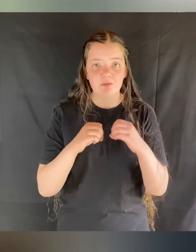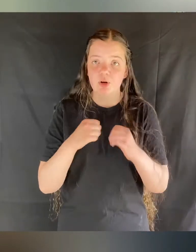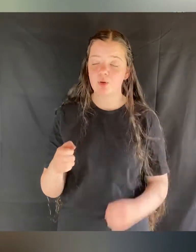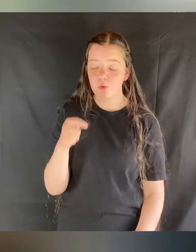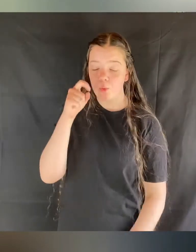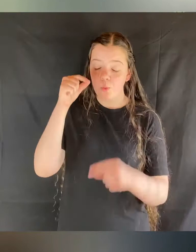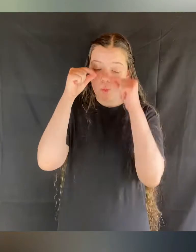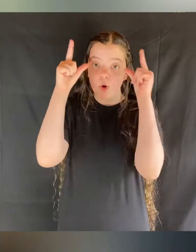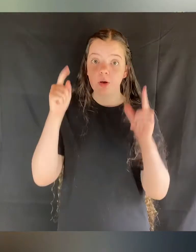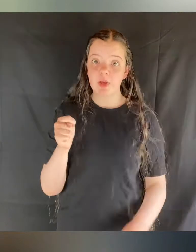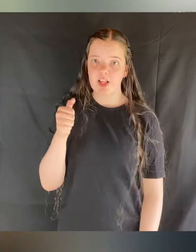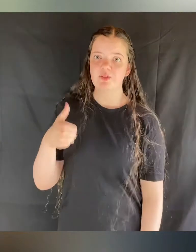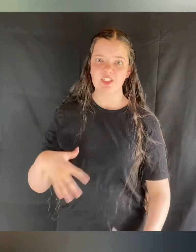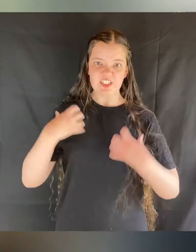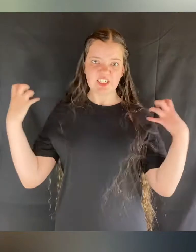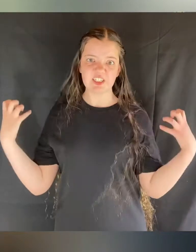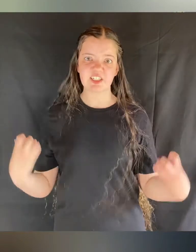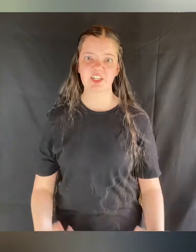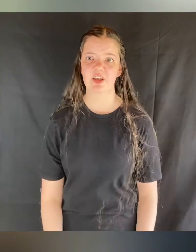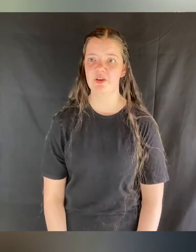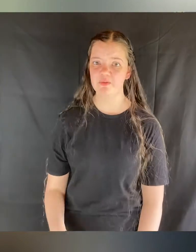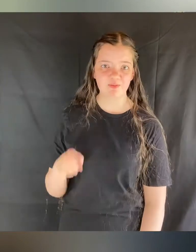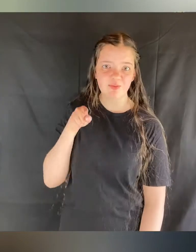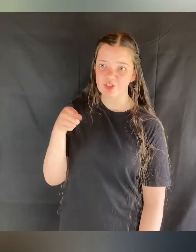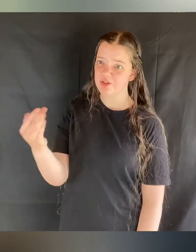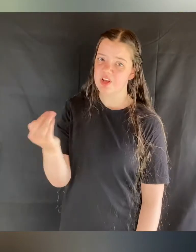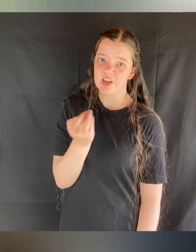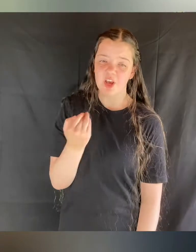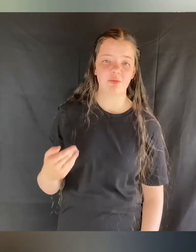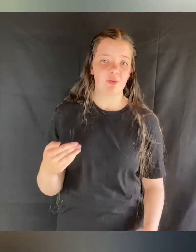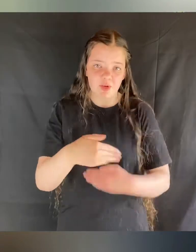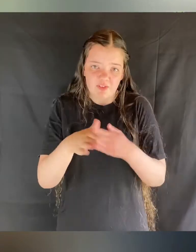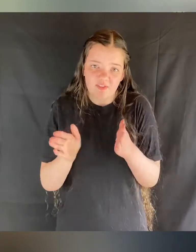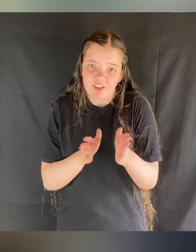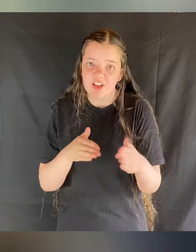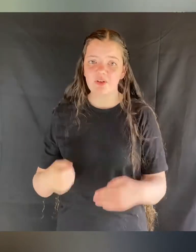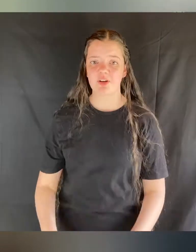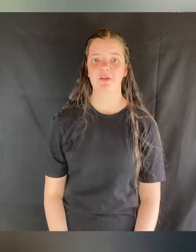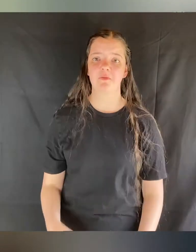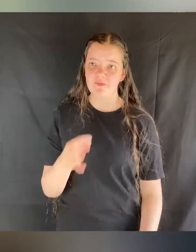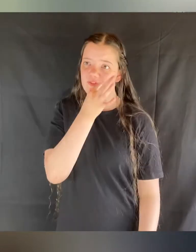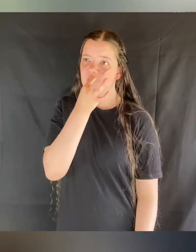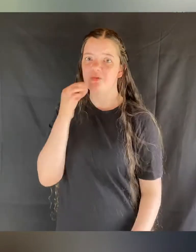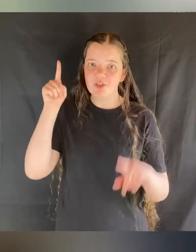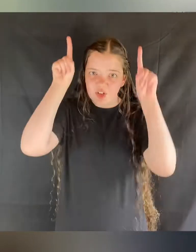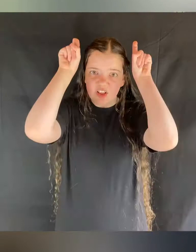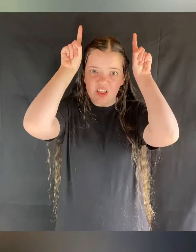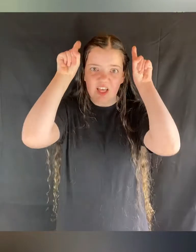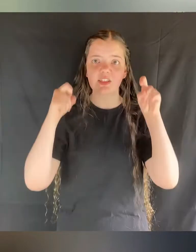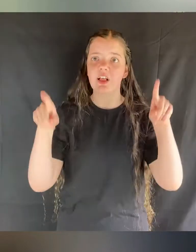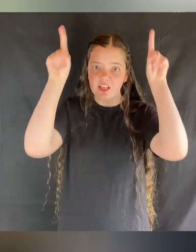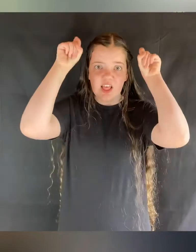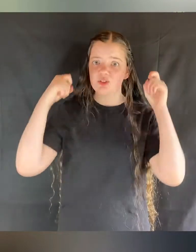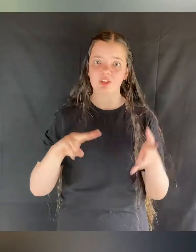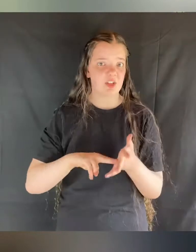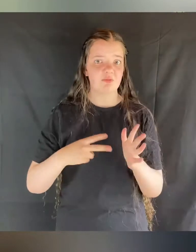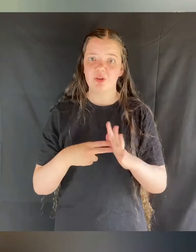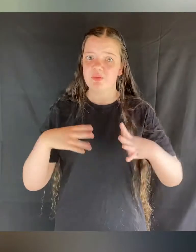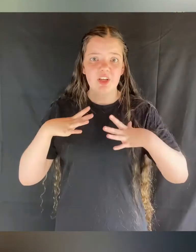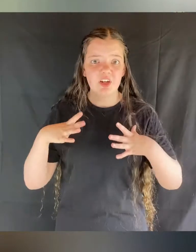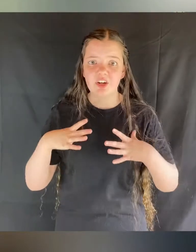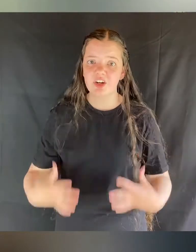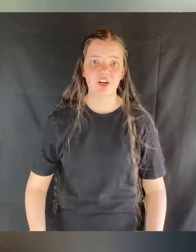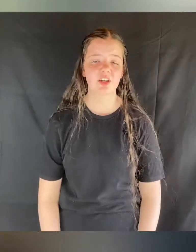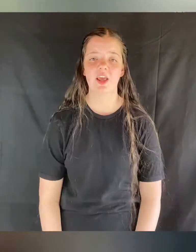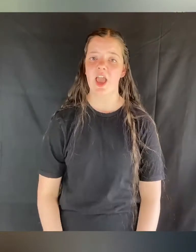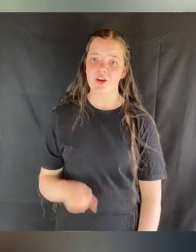was angry, and by chance he came upon the shell-like form of flower-munching Lance. And Lance was unprepared when he was plucked up